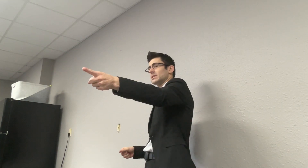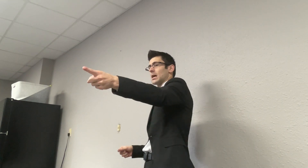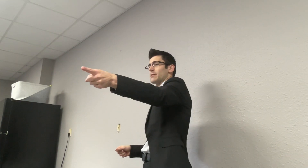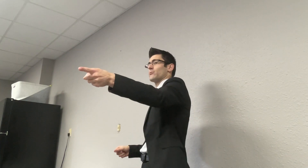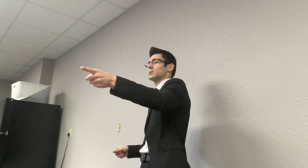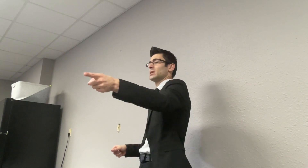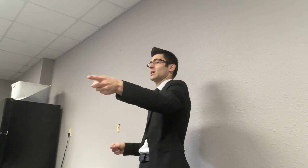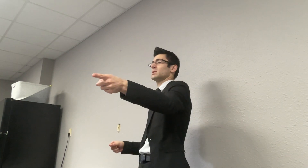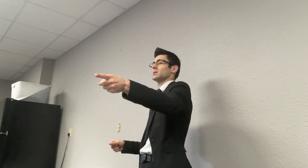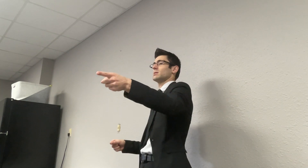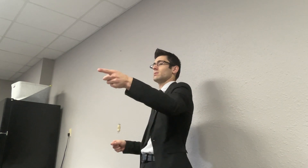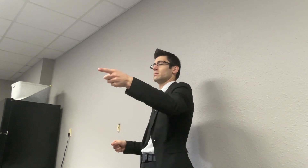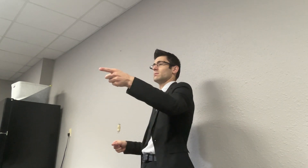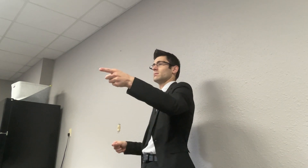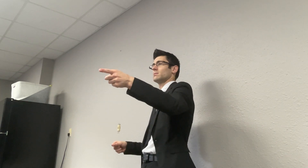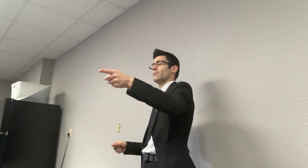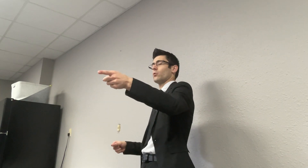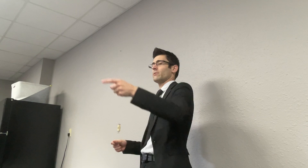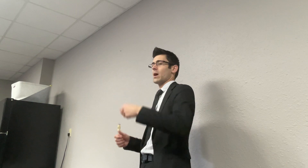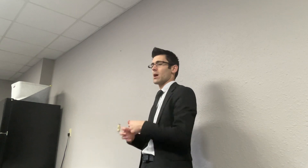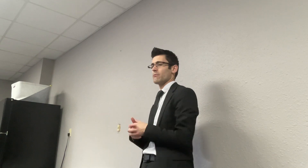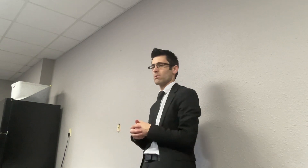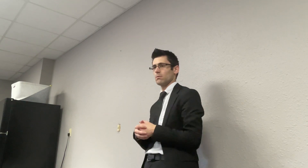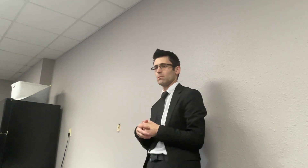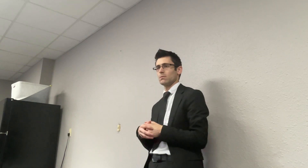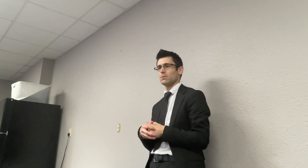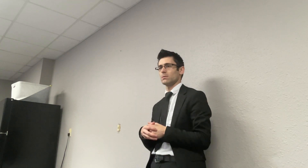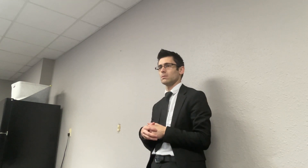time for 6:45.